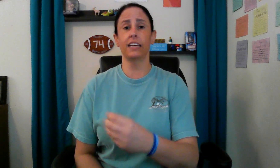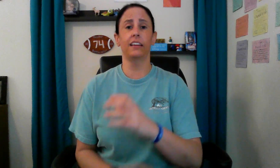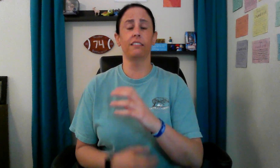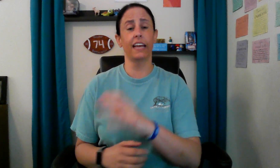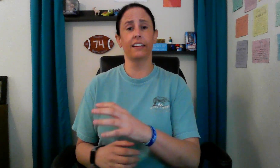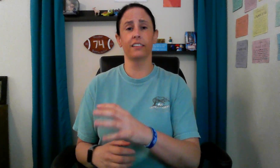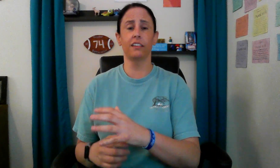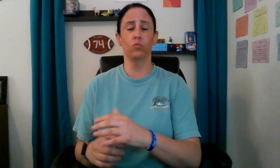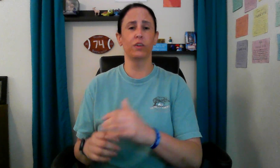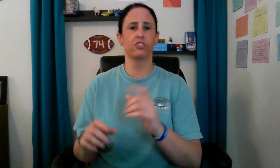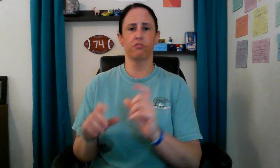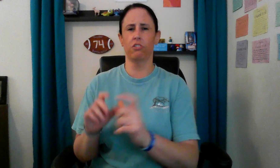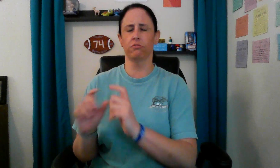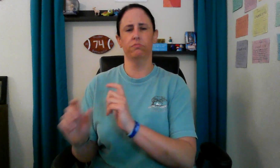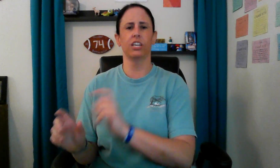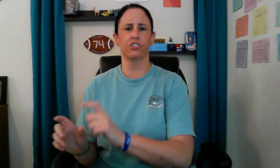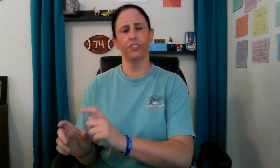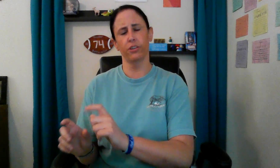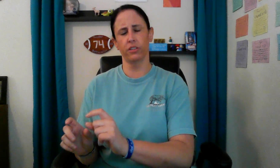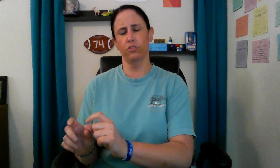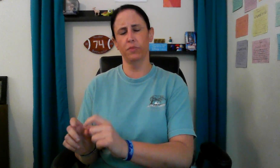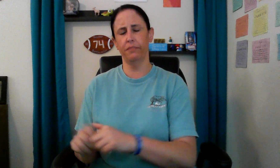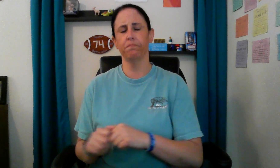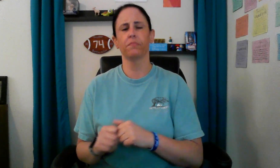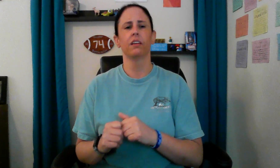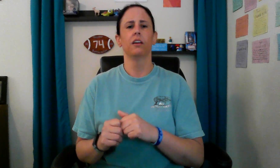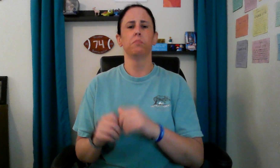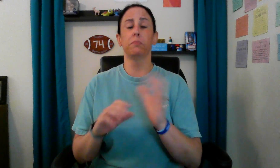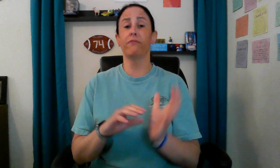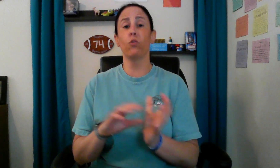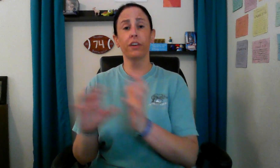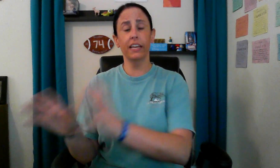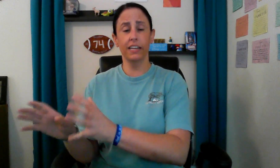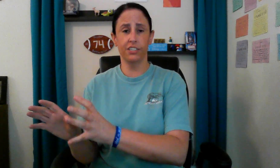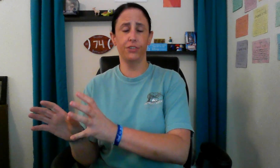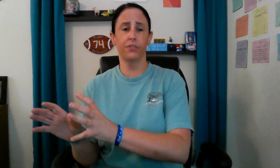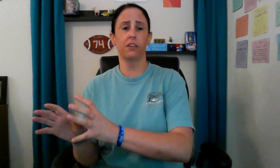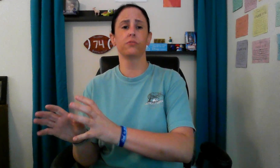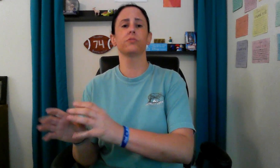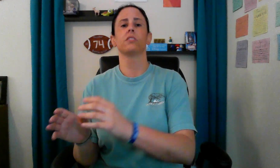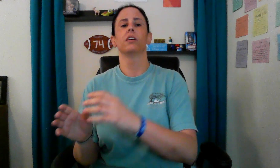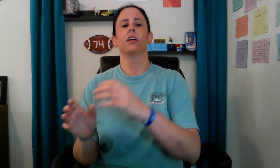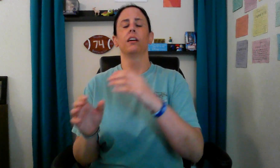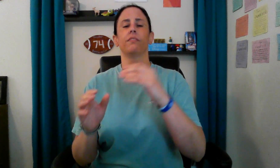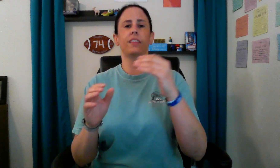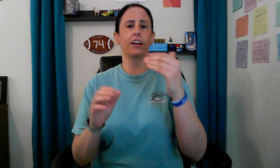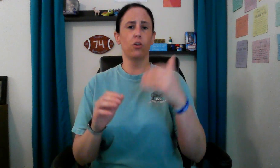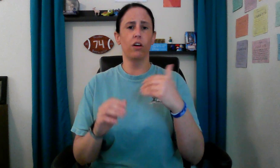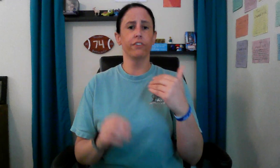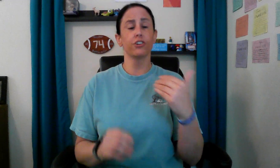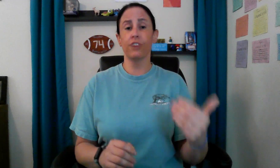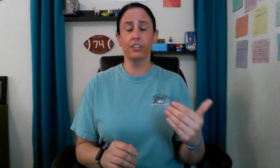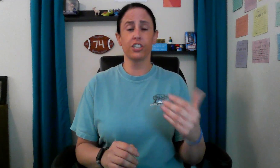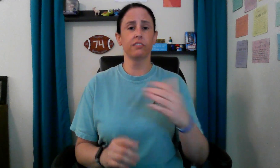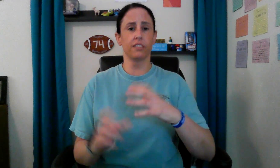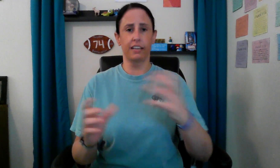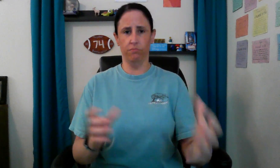in Canada, which I'll touch on those a little bit. But before getting to those, they go over directions like on